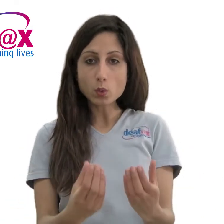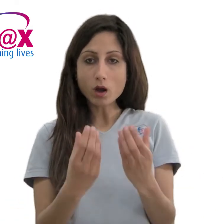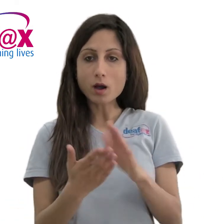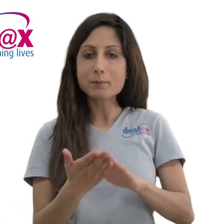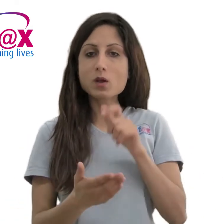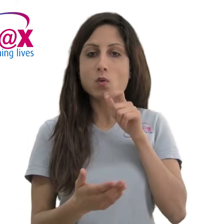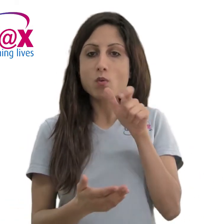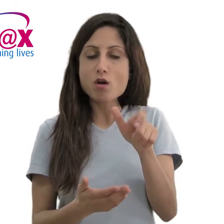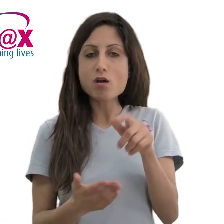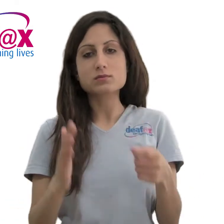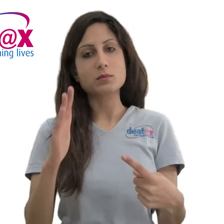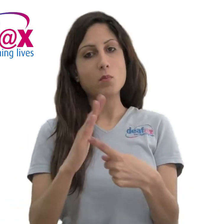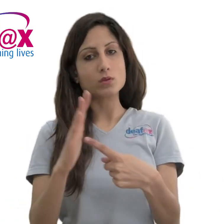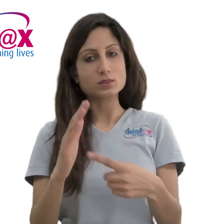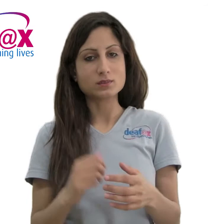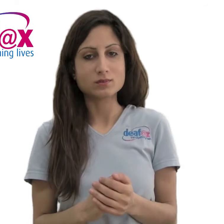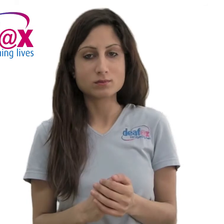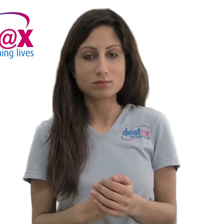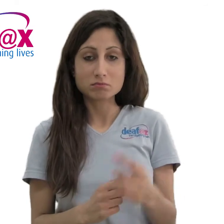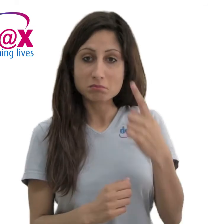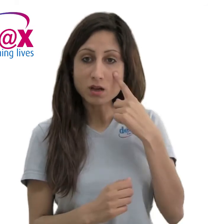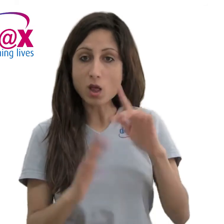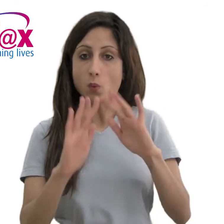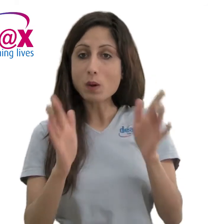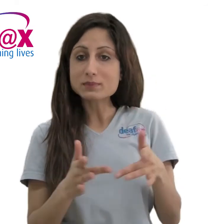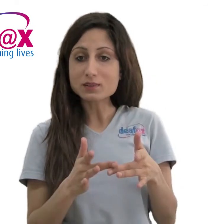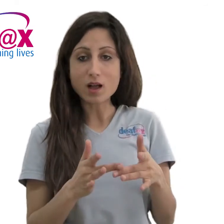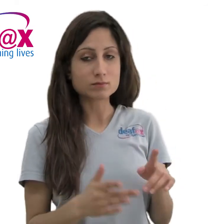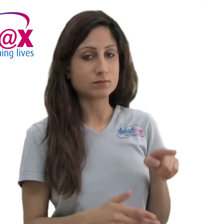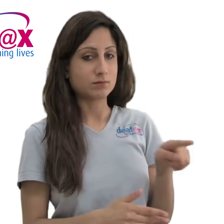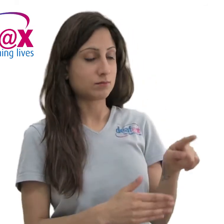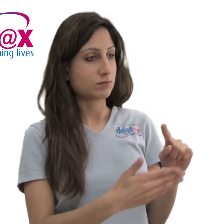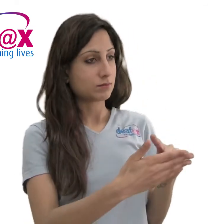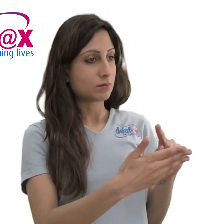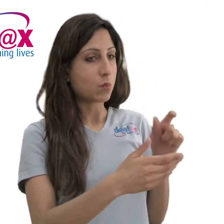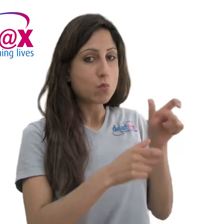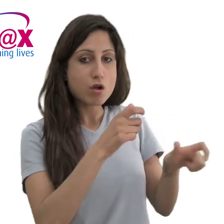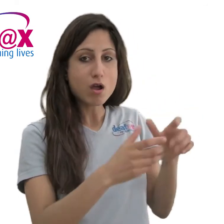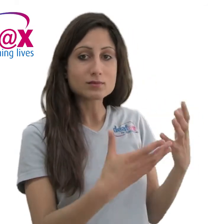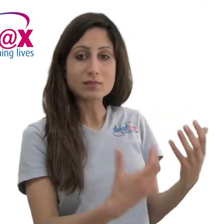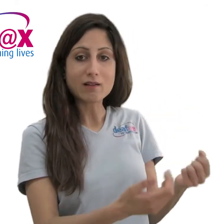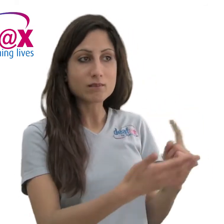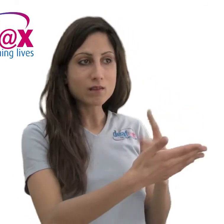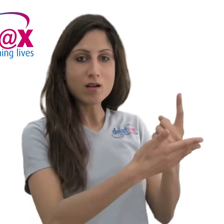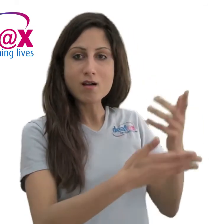Some of the characters sign. Key words are highlighted in blue and are available on the website. And there is a sign language vocabulary